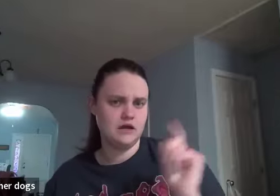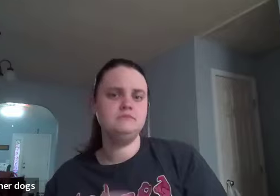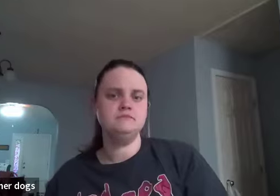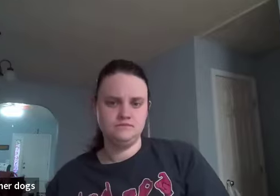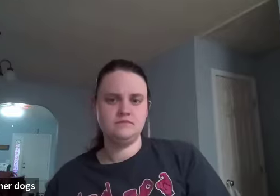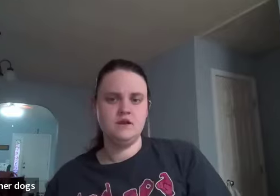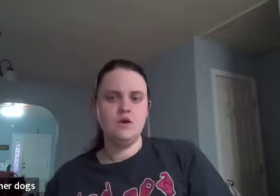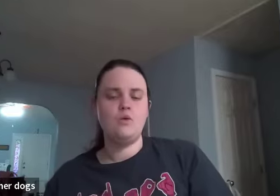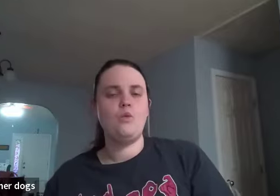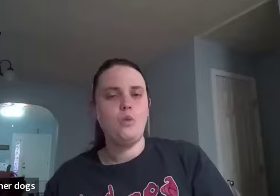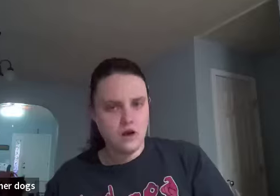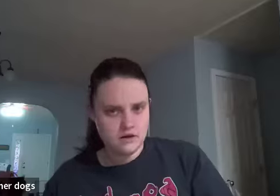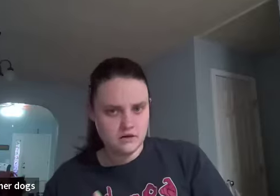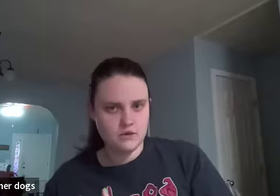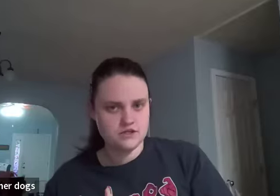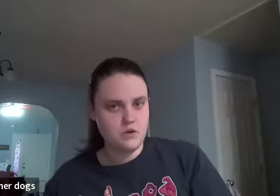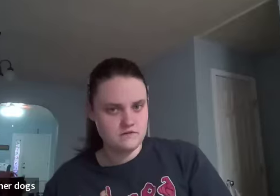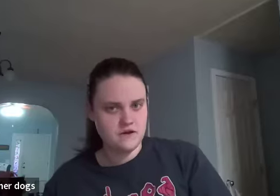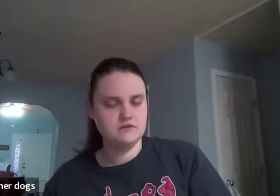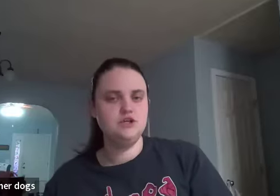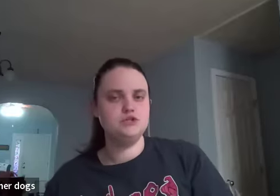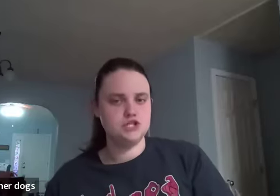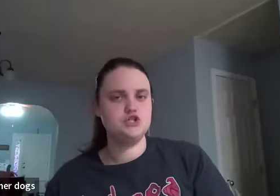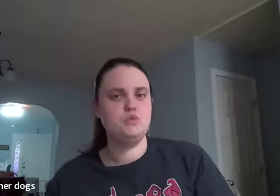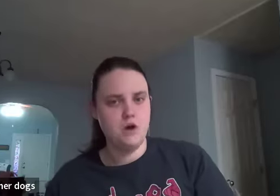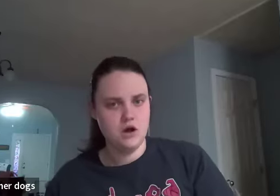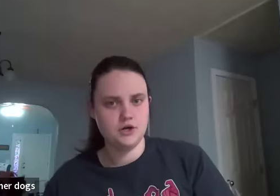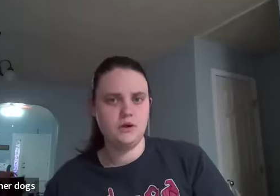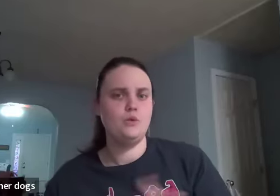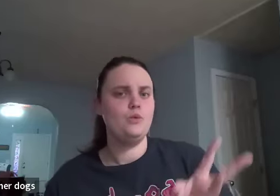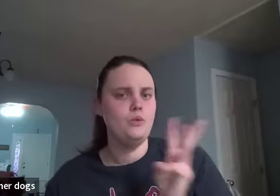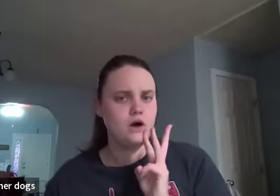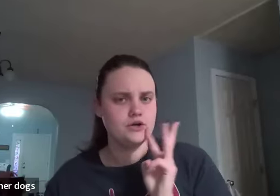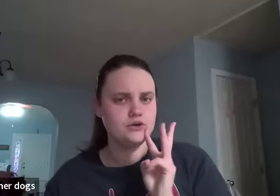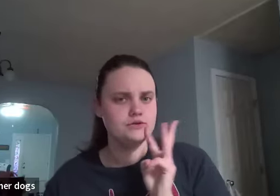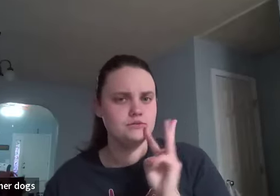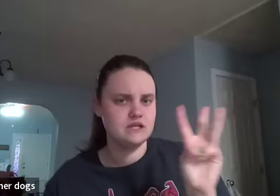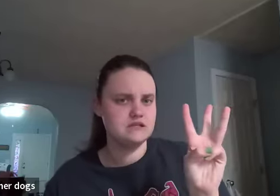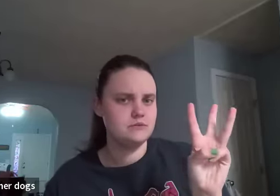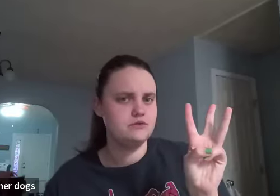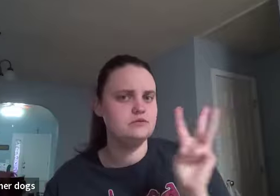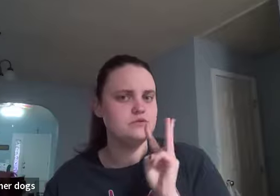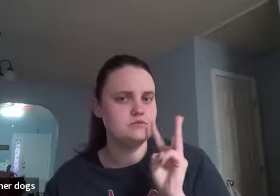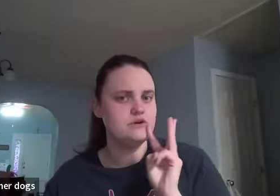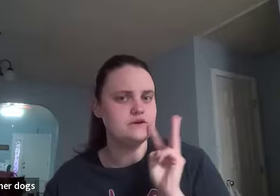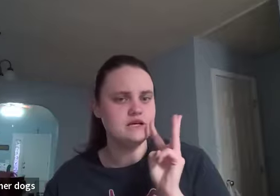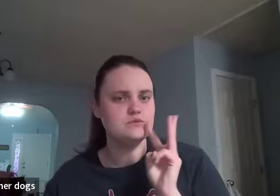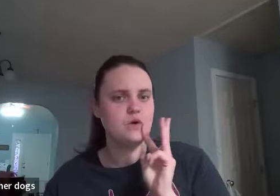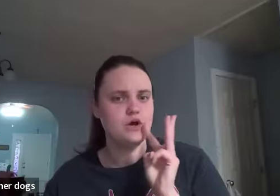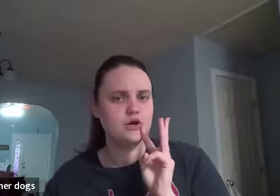Okay. Water, where's the water fountain? You would just do water where? Water, that W. So pointer finger taps